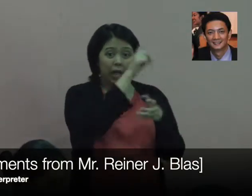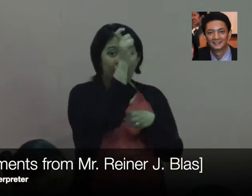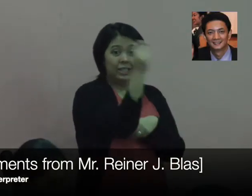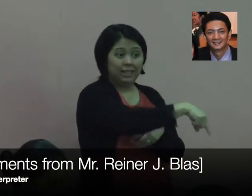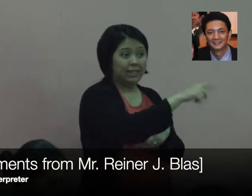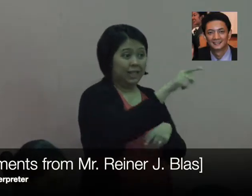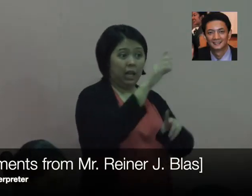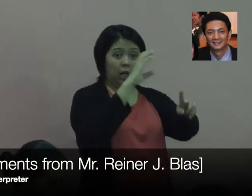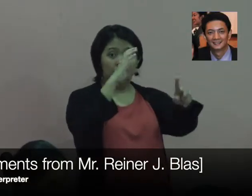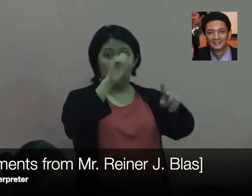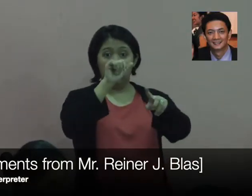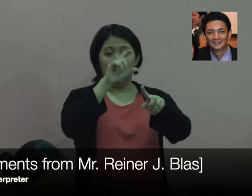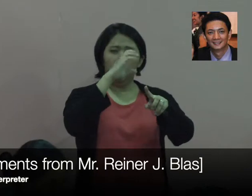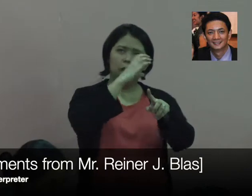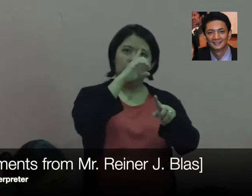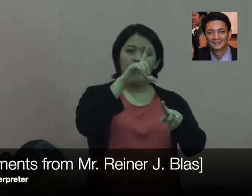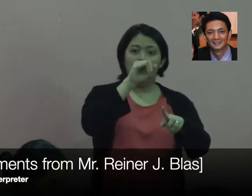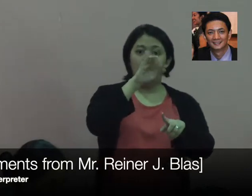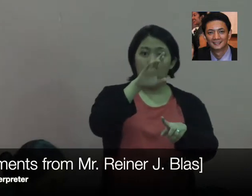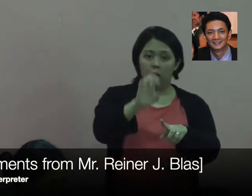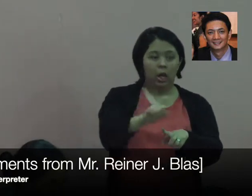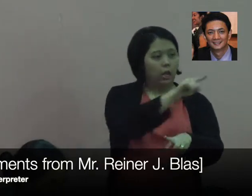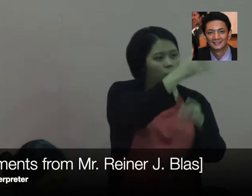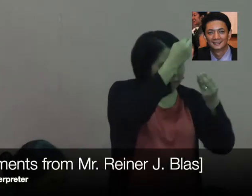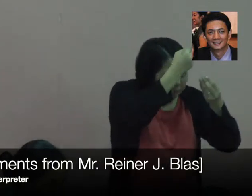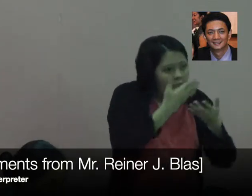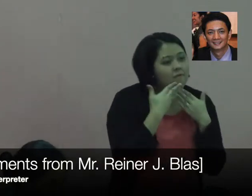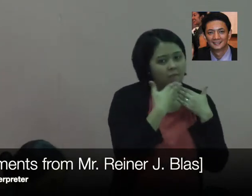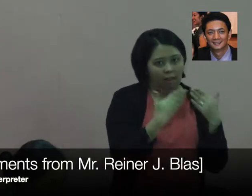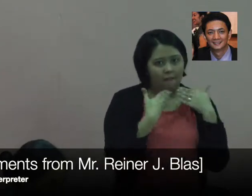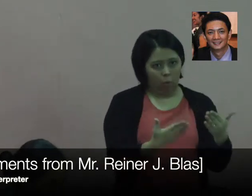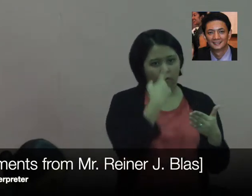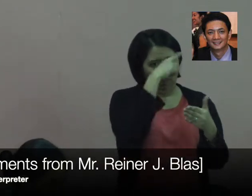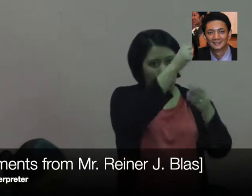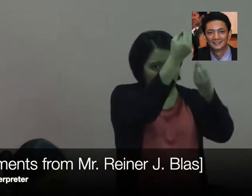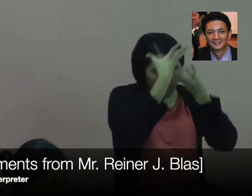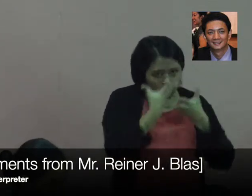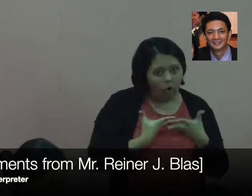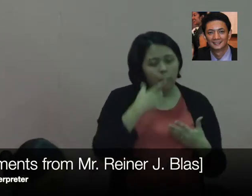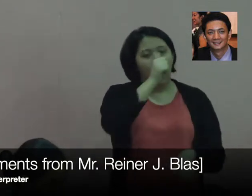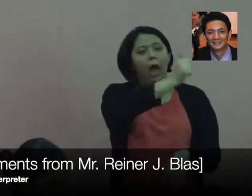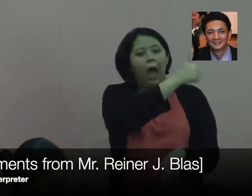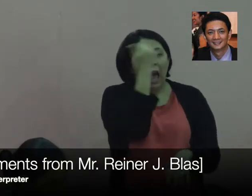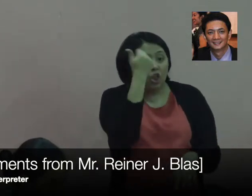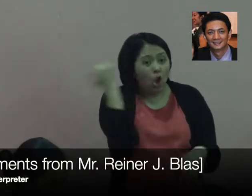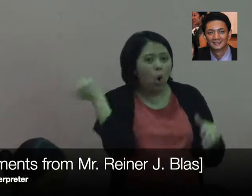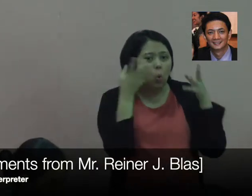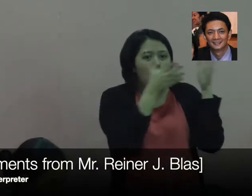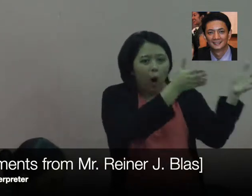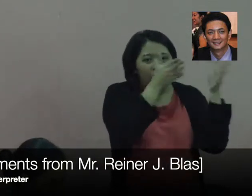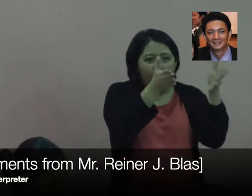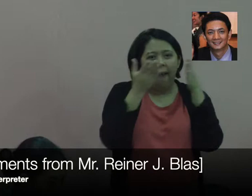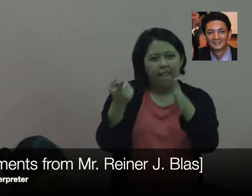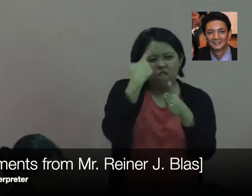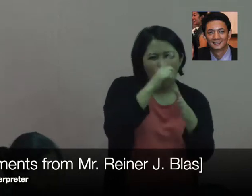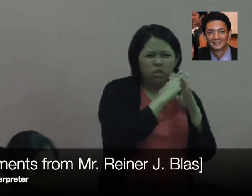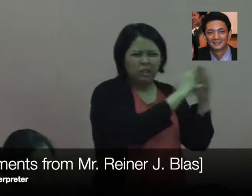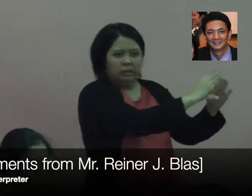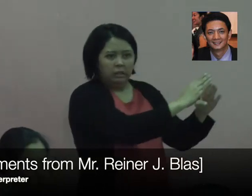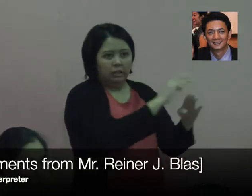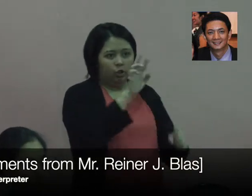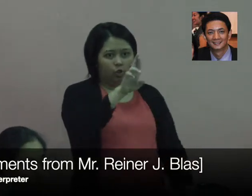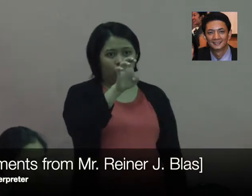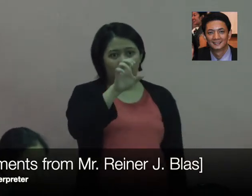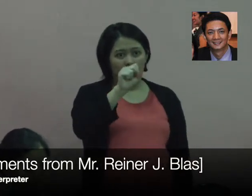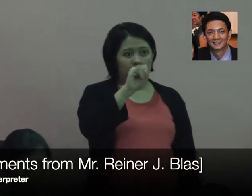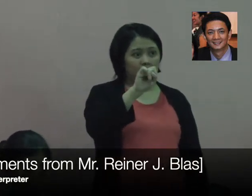Claire. Thank you for informing us about those other forms of resistance. Okay, because